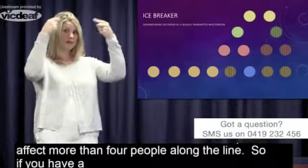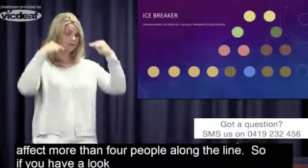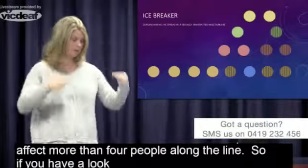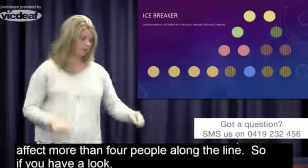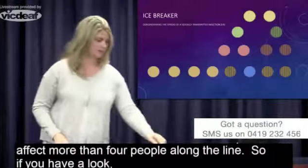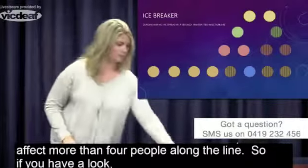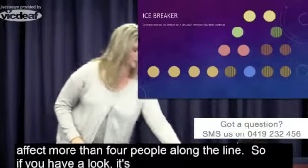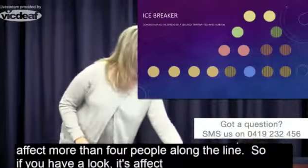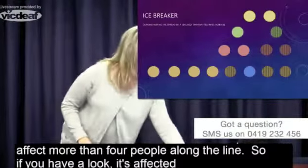people.